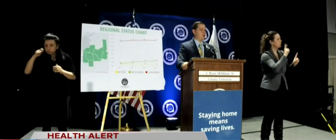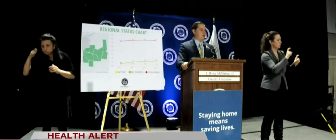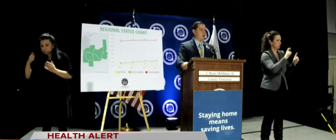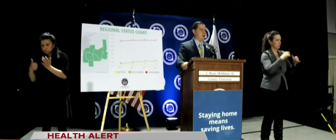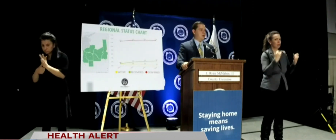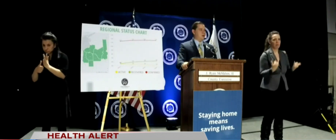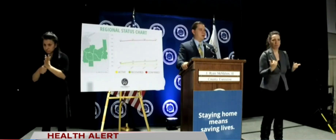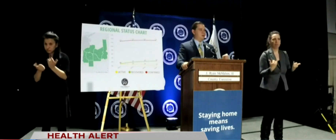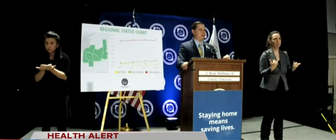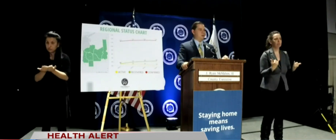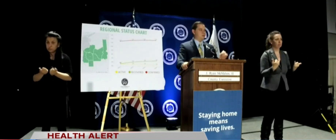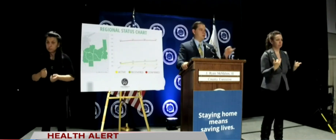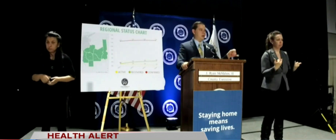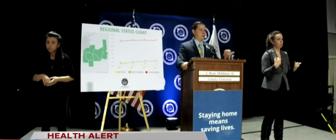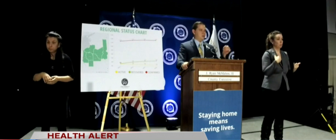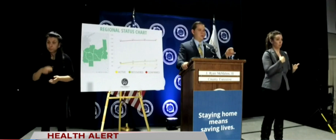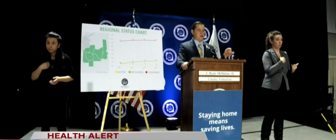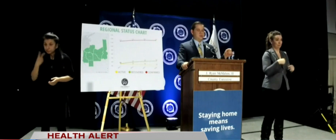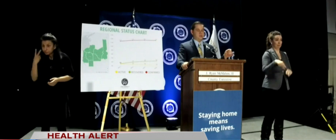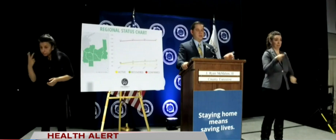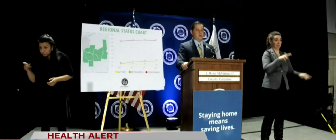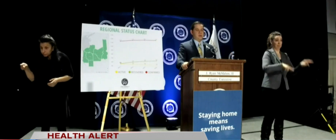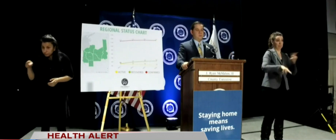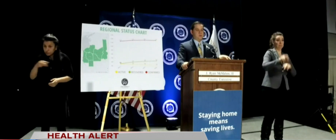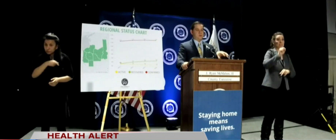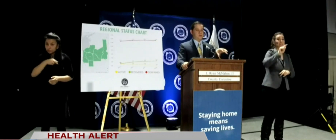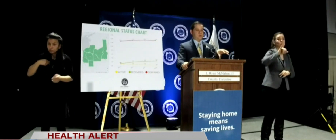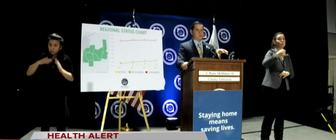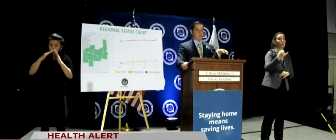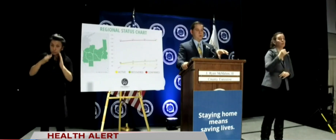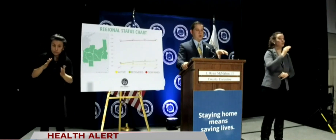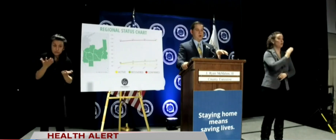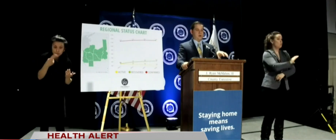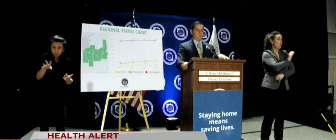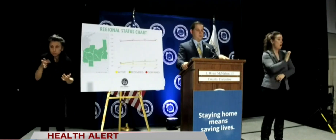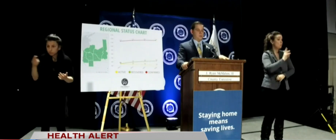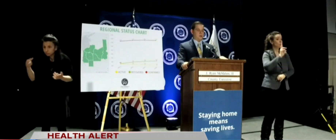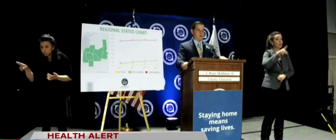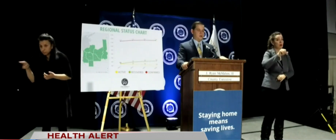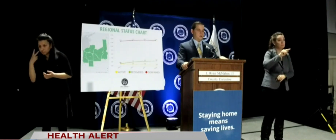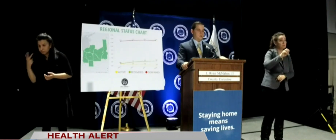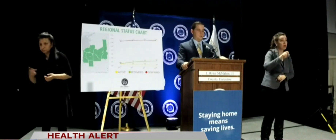Upstate, and understanding what's going on at the triage site, because those are